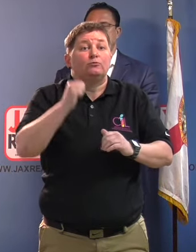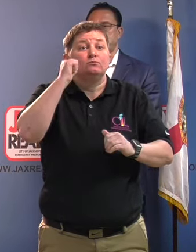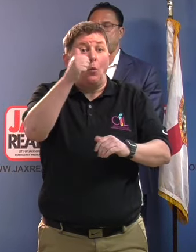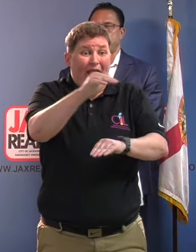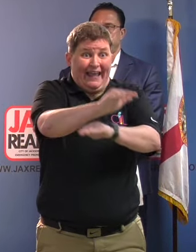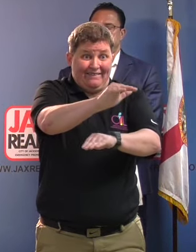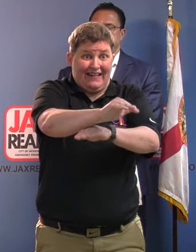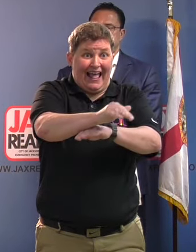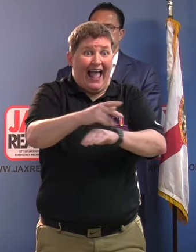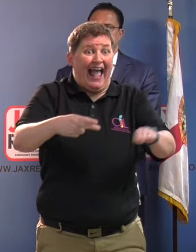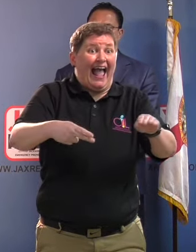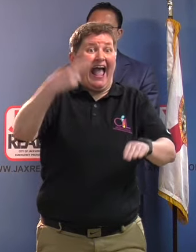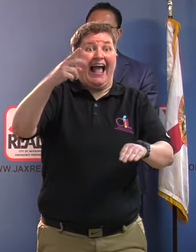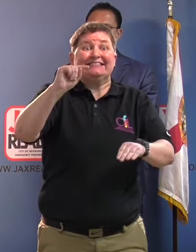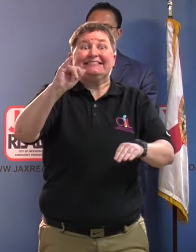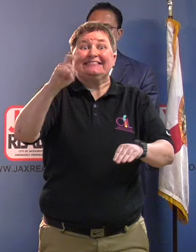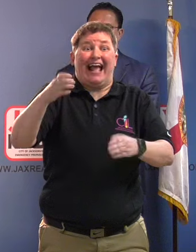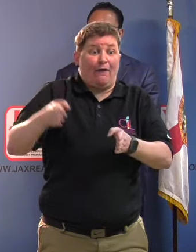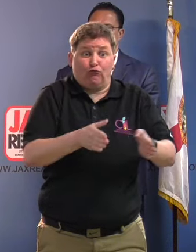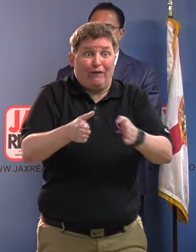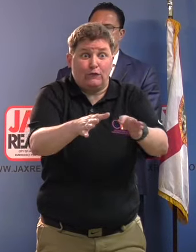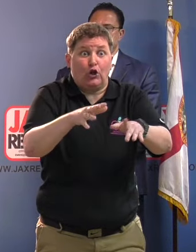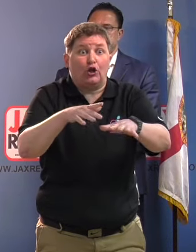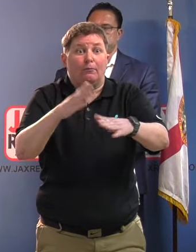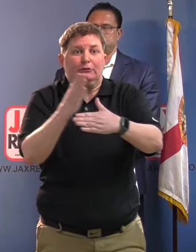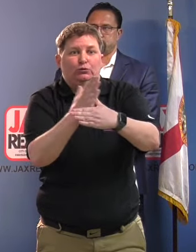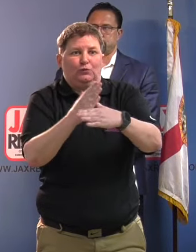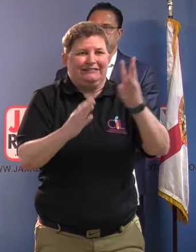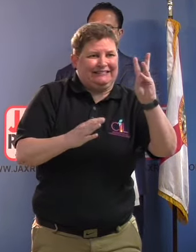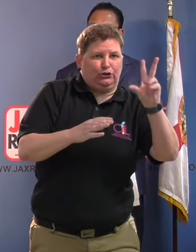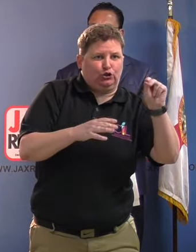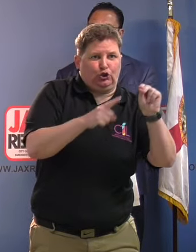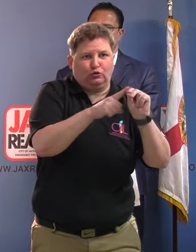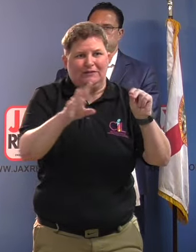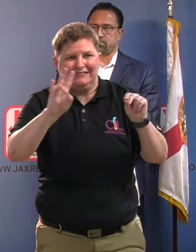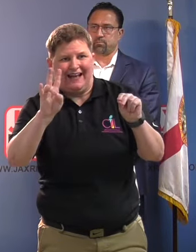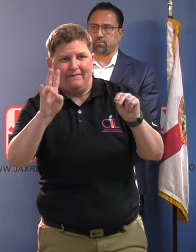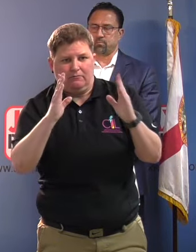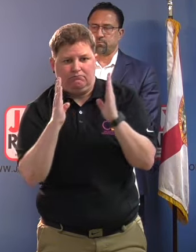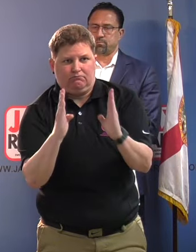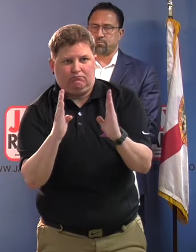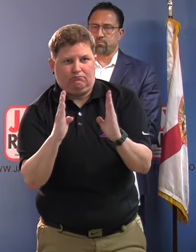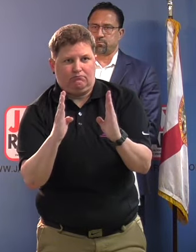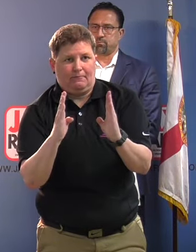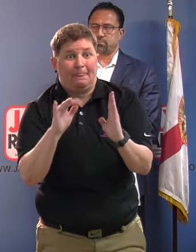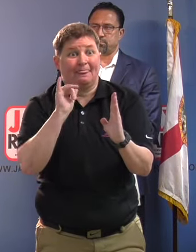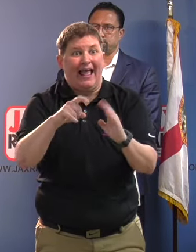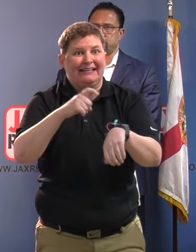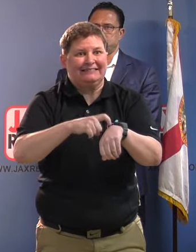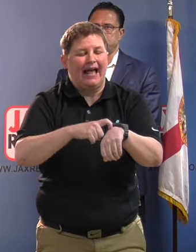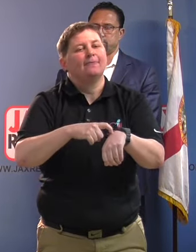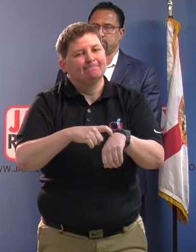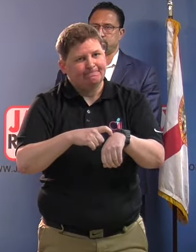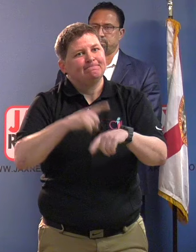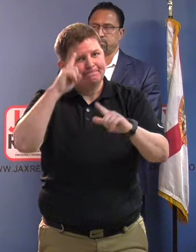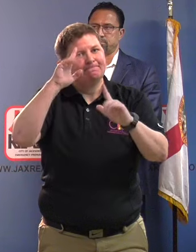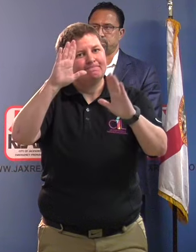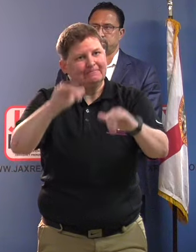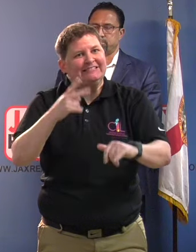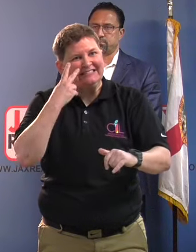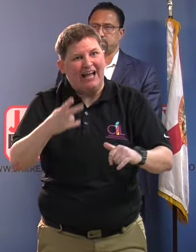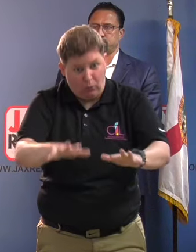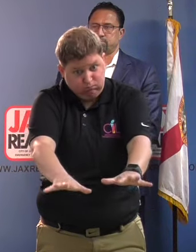riverfront is going to be between 6:30 and 7 p.m. And around that time is when we expect to see some of the peak surge values, which could